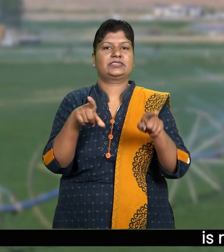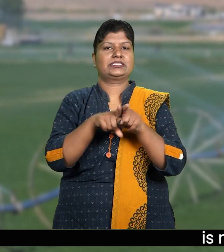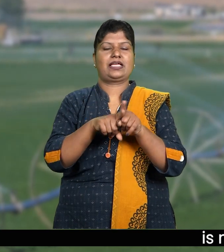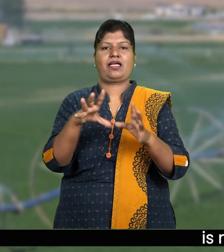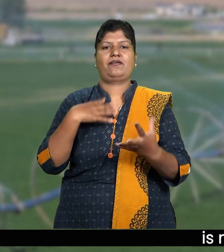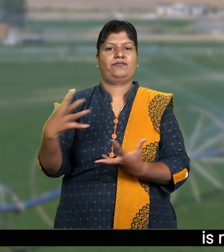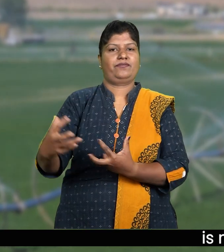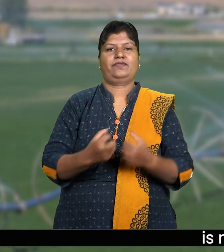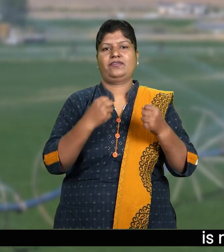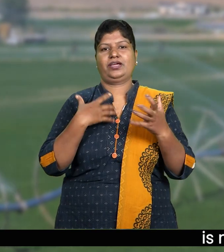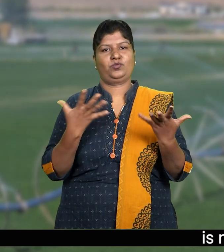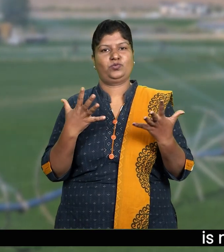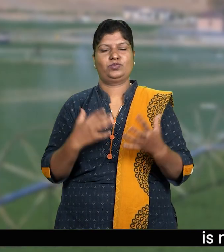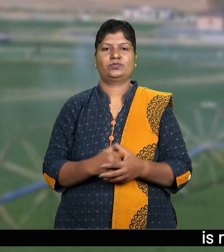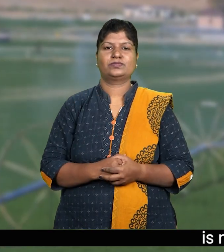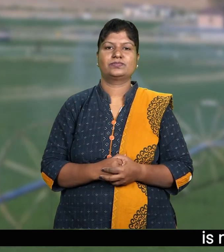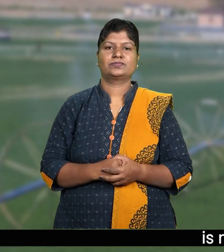a time.